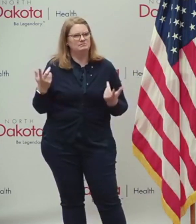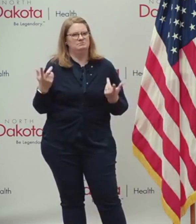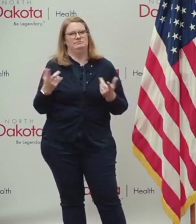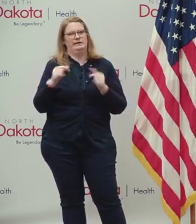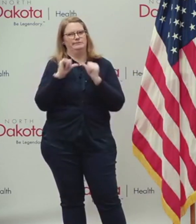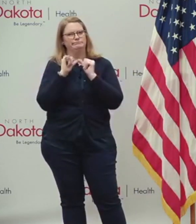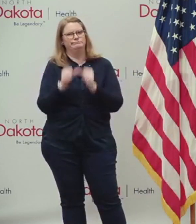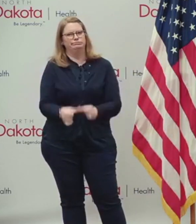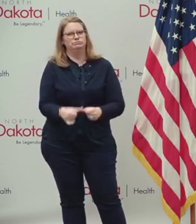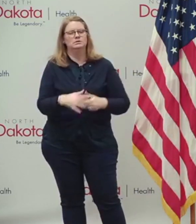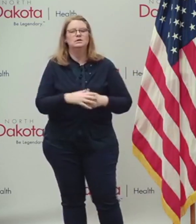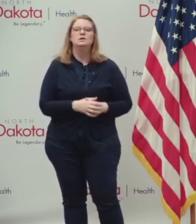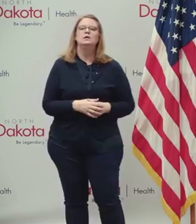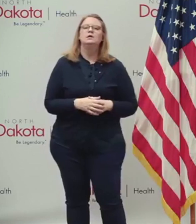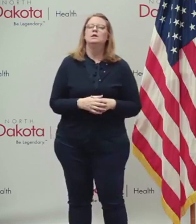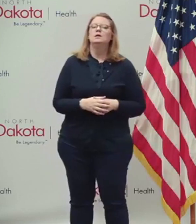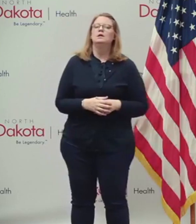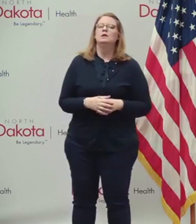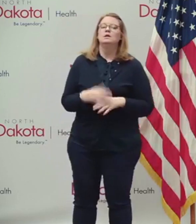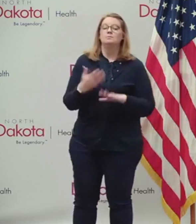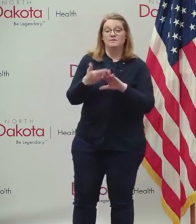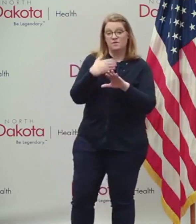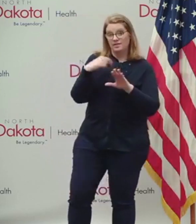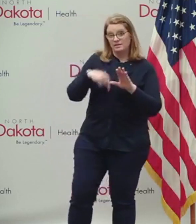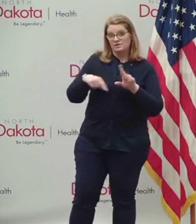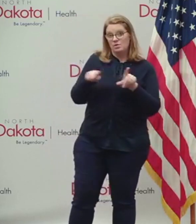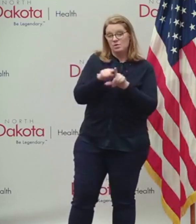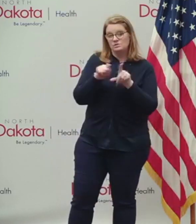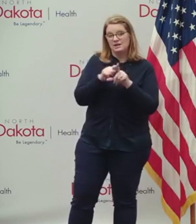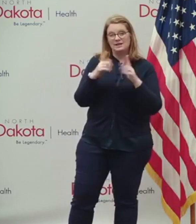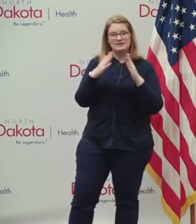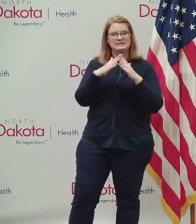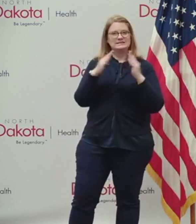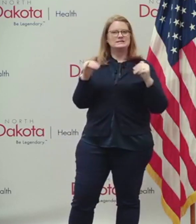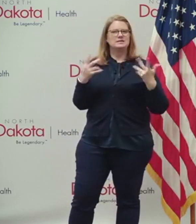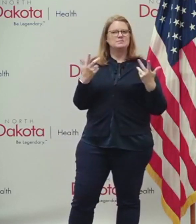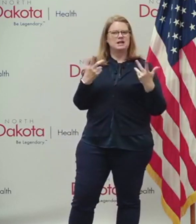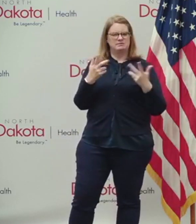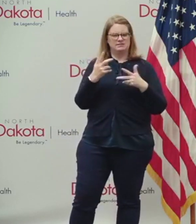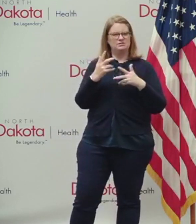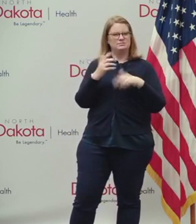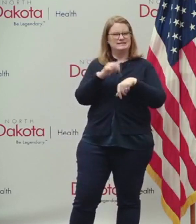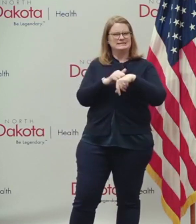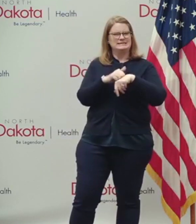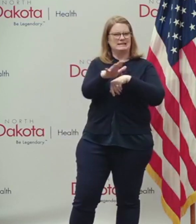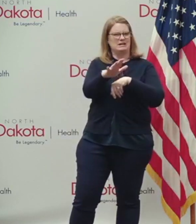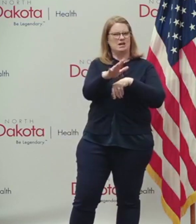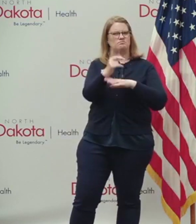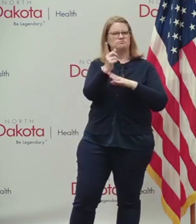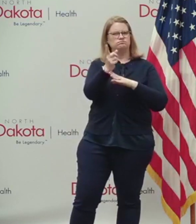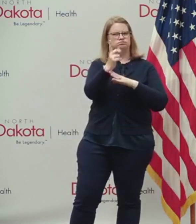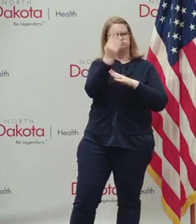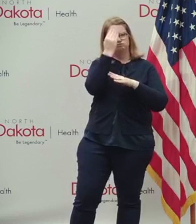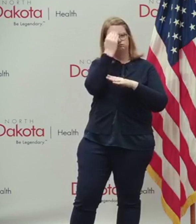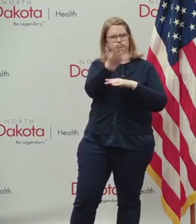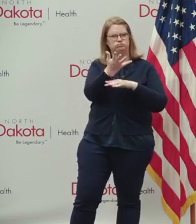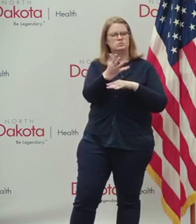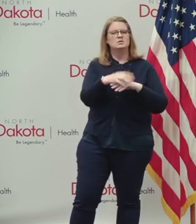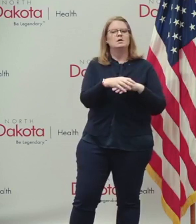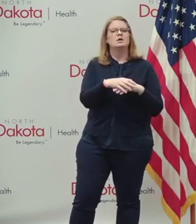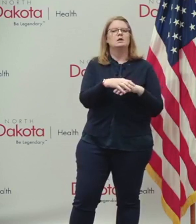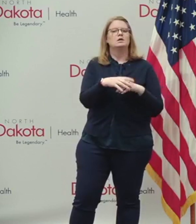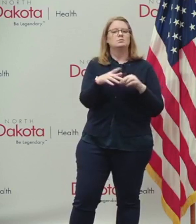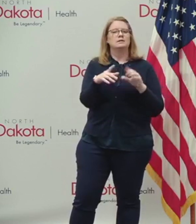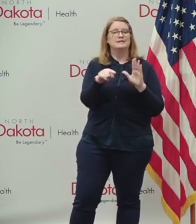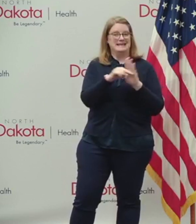along. We also, prior to this, did have a system that delivered automated notifications to individuals with negative test results,